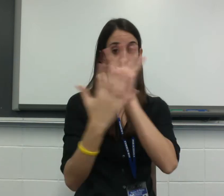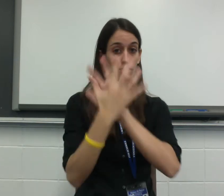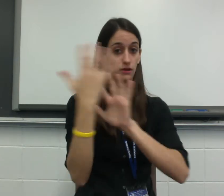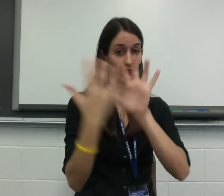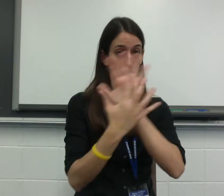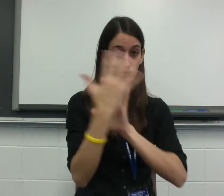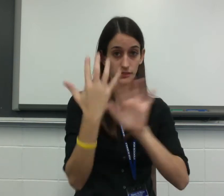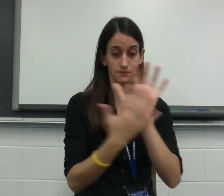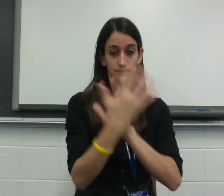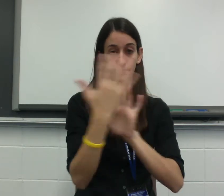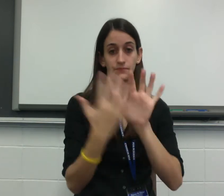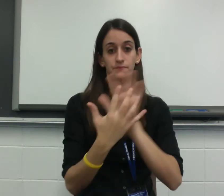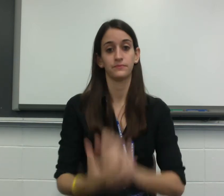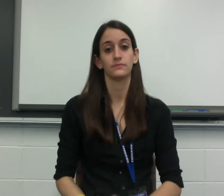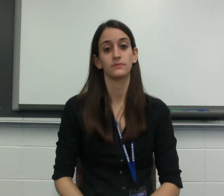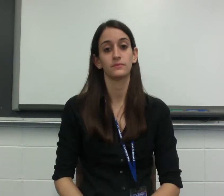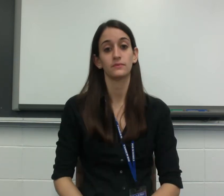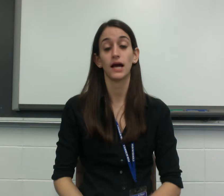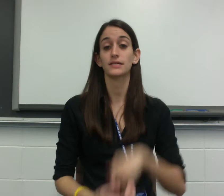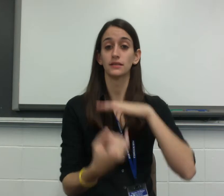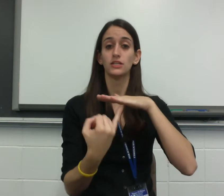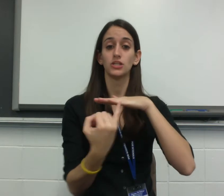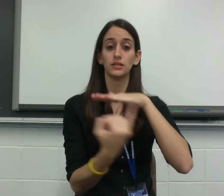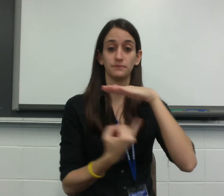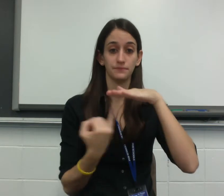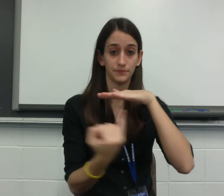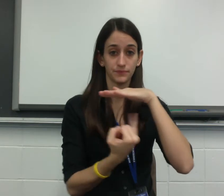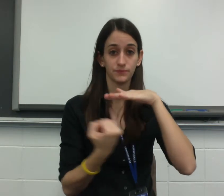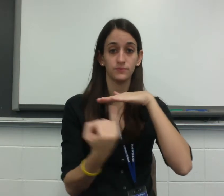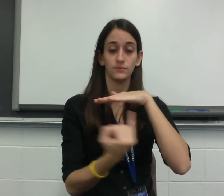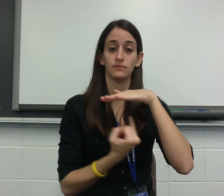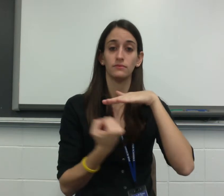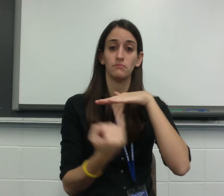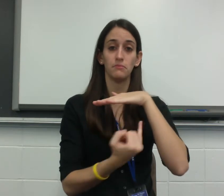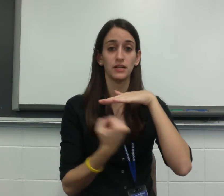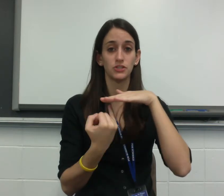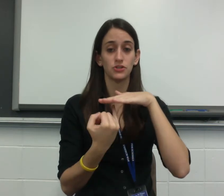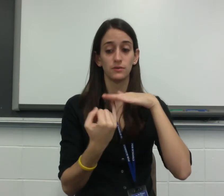is confused. Isolation, Mainstreaming.